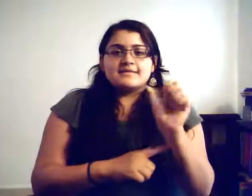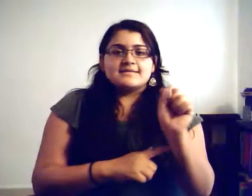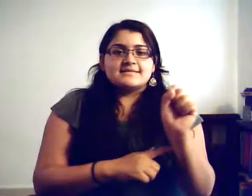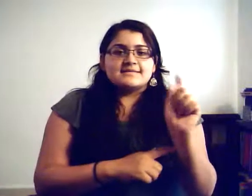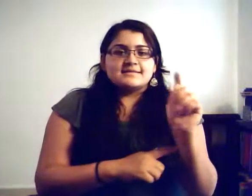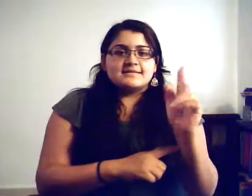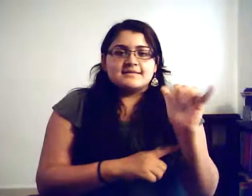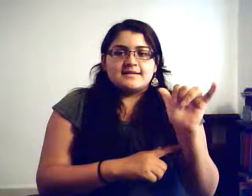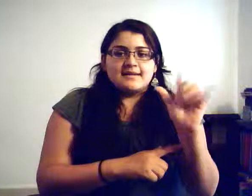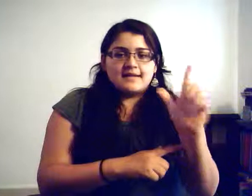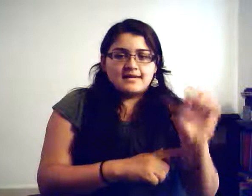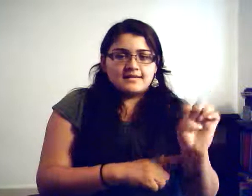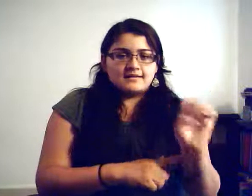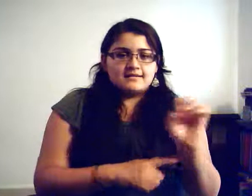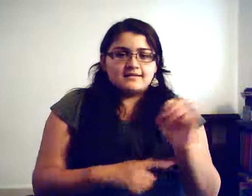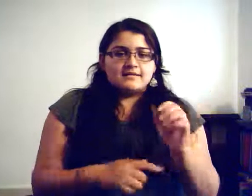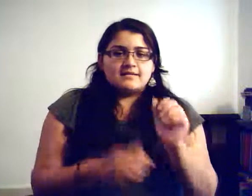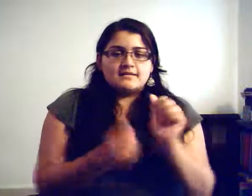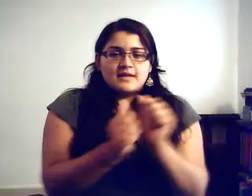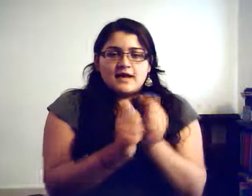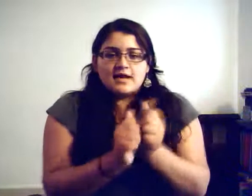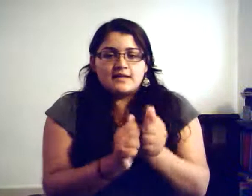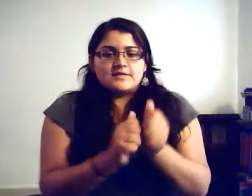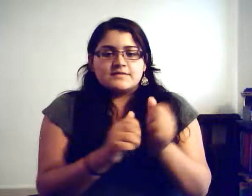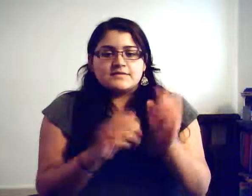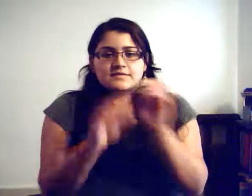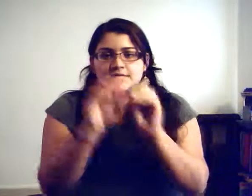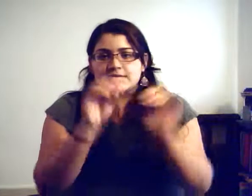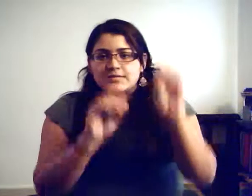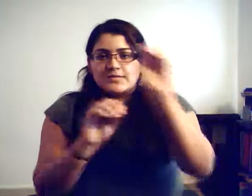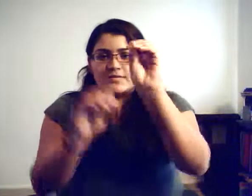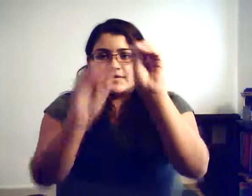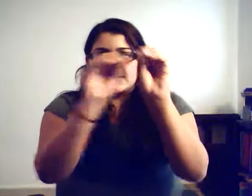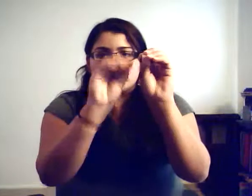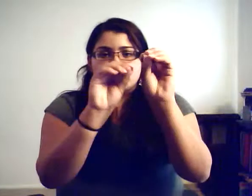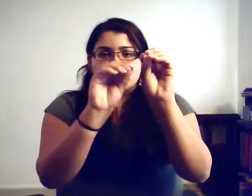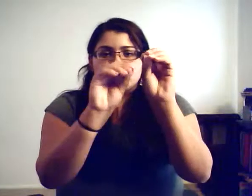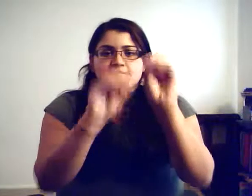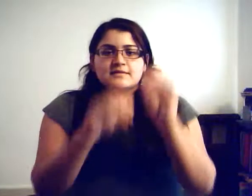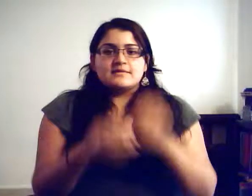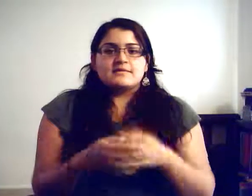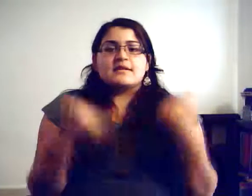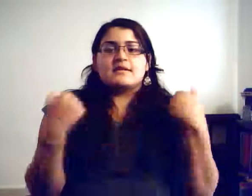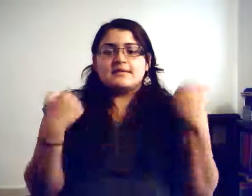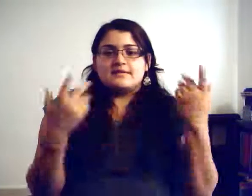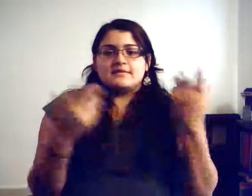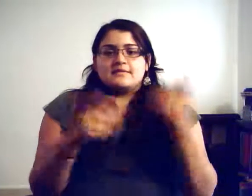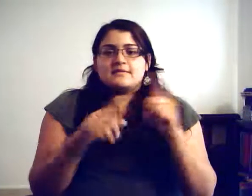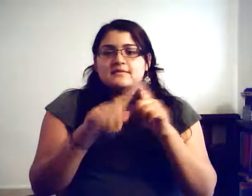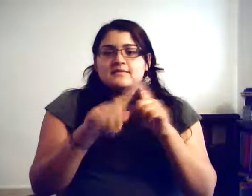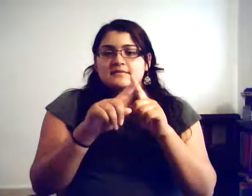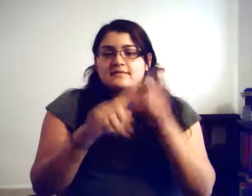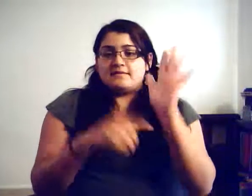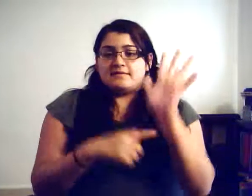sections of the paper, how it should be arranged. And they did this, like I said, for 5 different content areas. So students then, when they went off to their